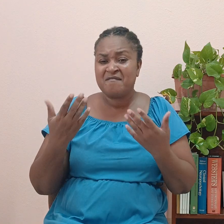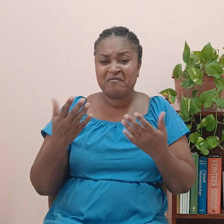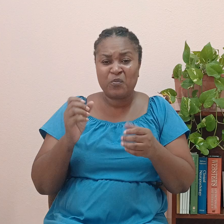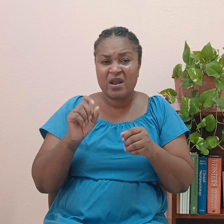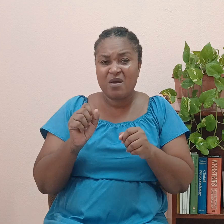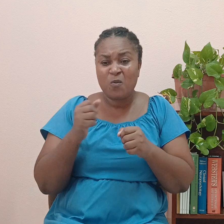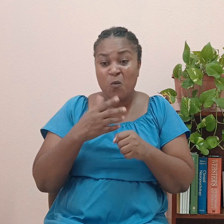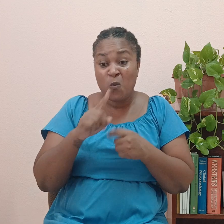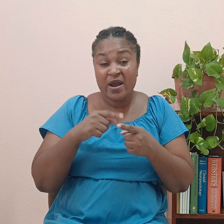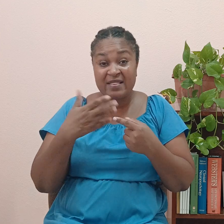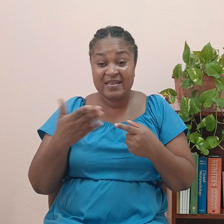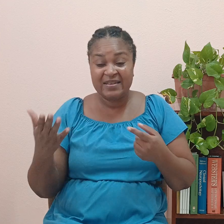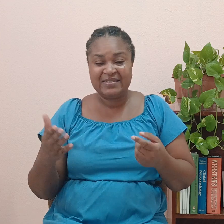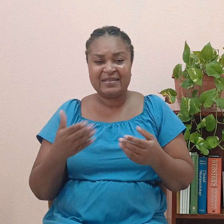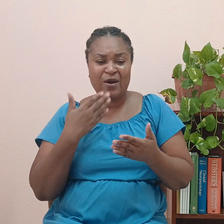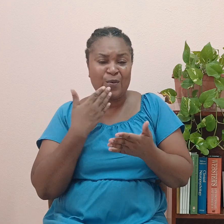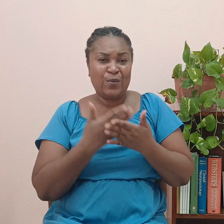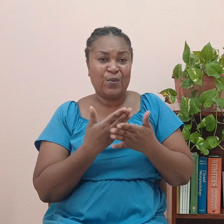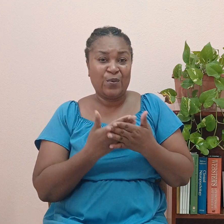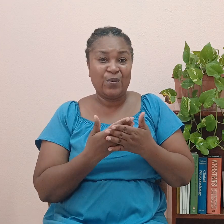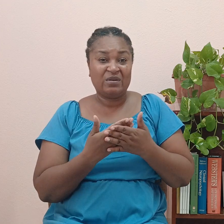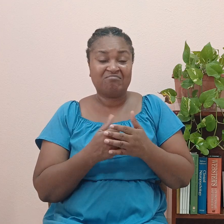Keep perspective when things go badly.